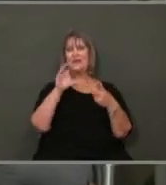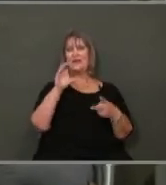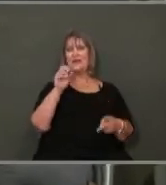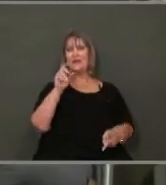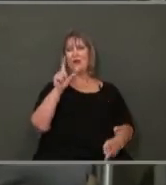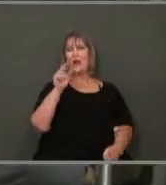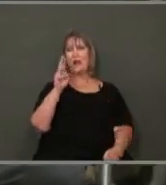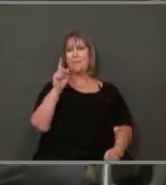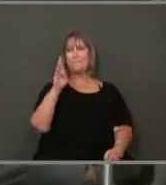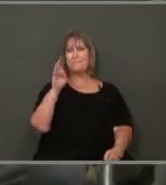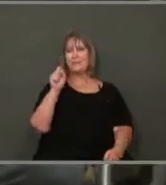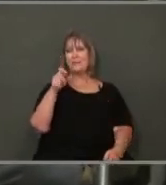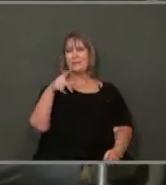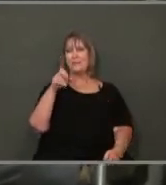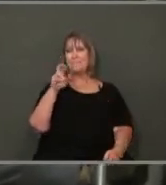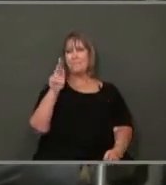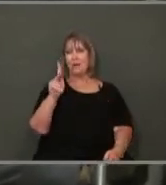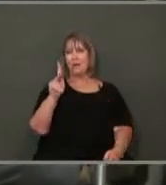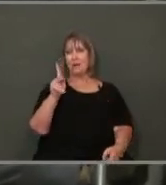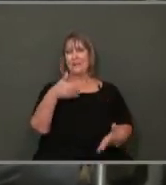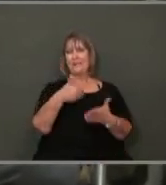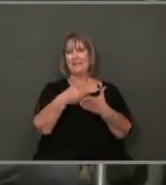right outside the,